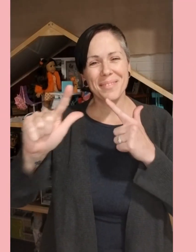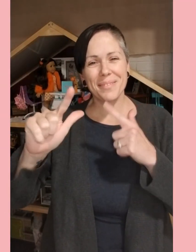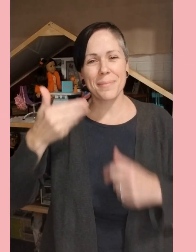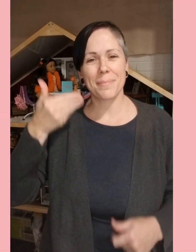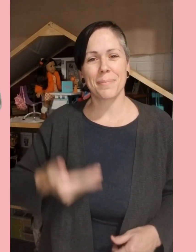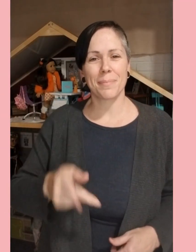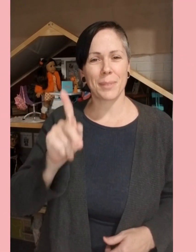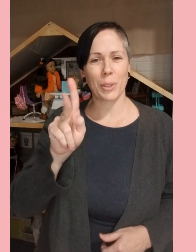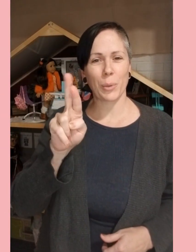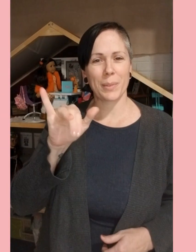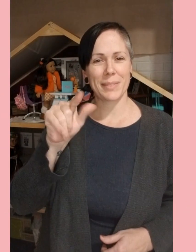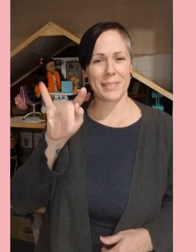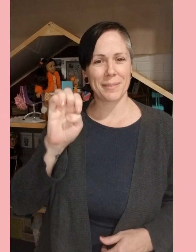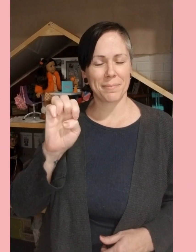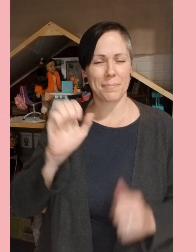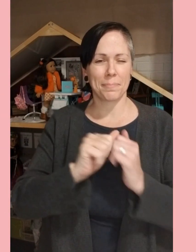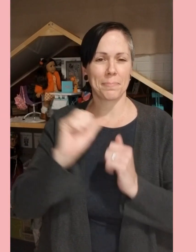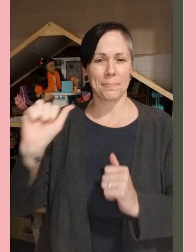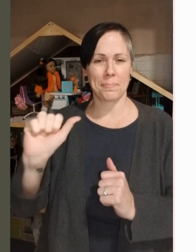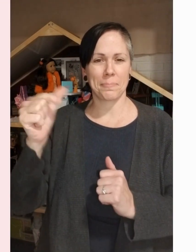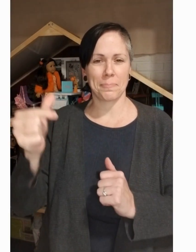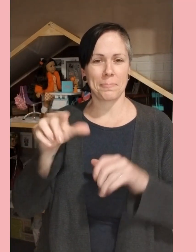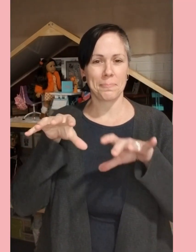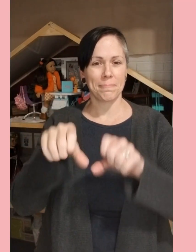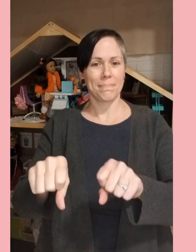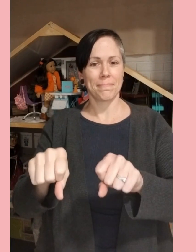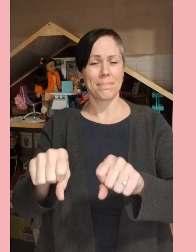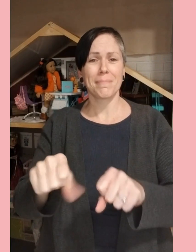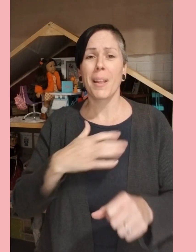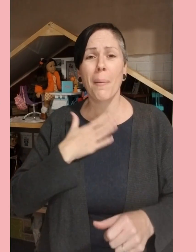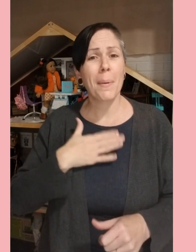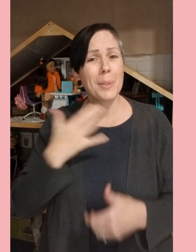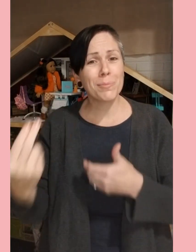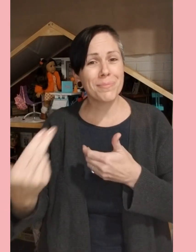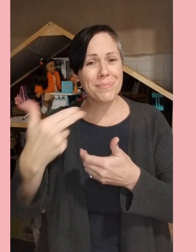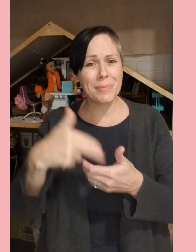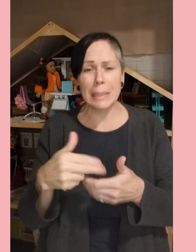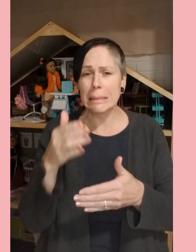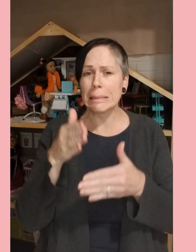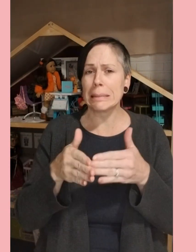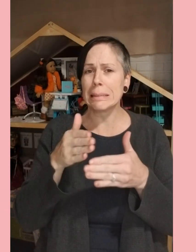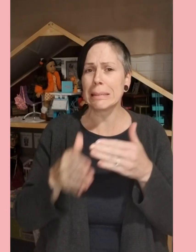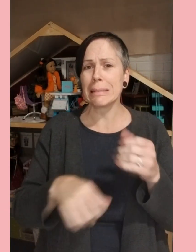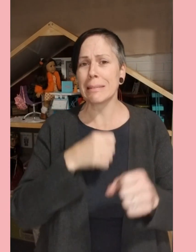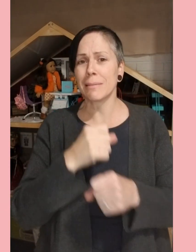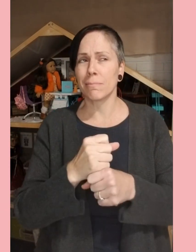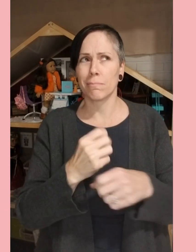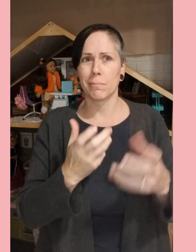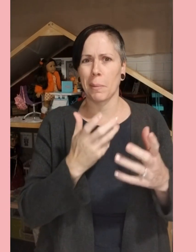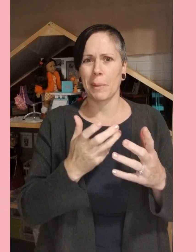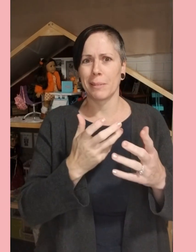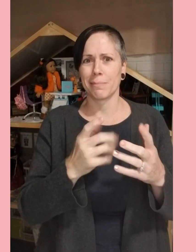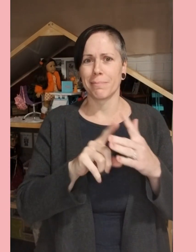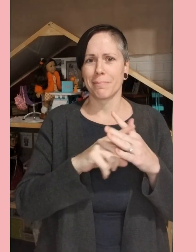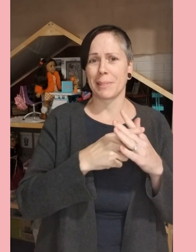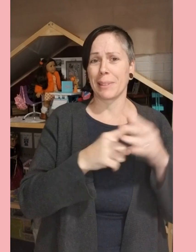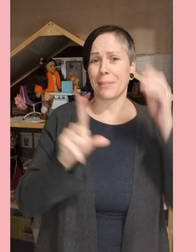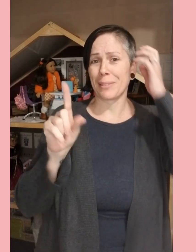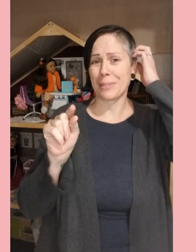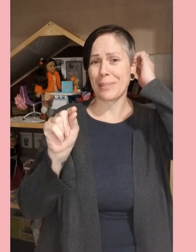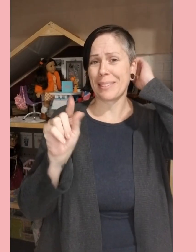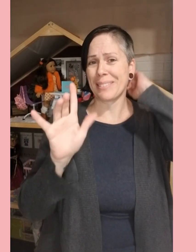Hello, everyone. This is Kristie with AG Takes Over. Glad you're here at the end of the year. Worst case scenario, beginning